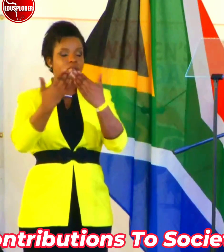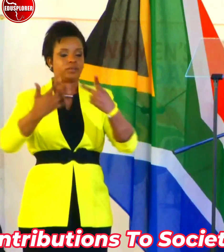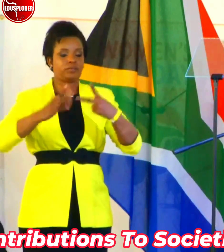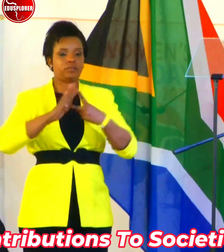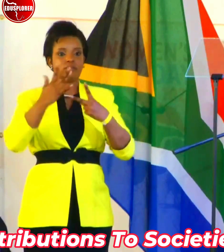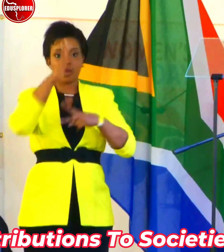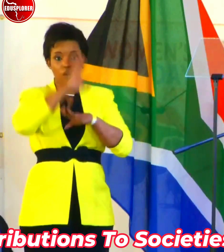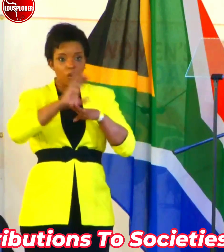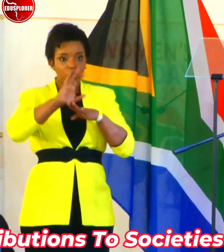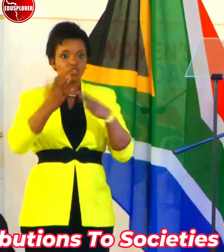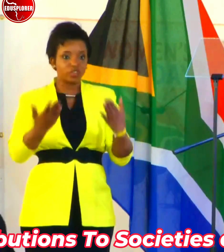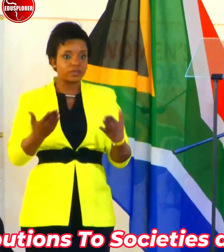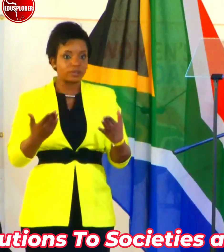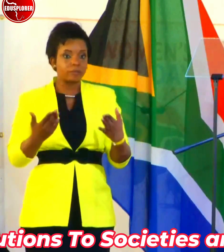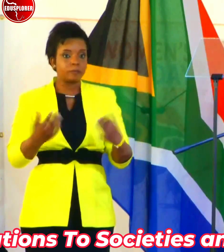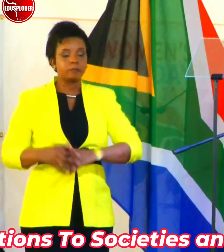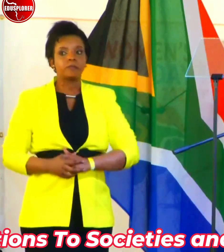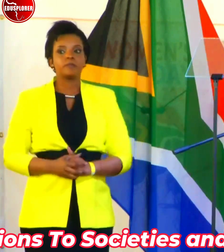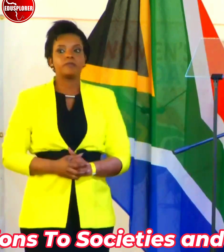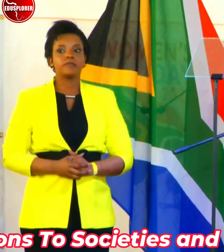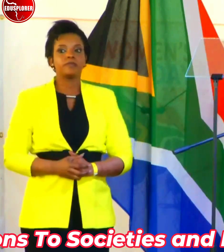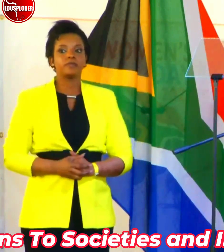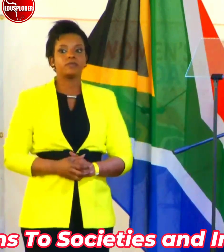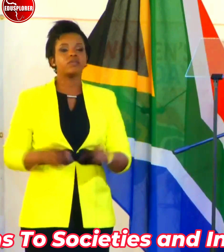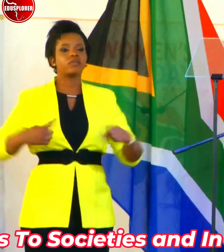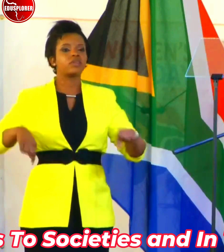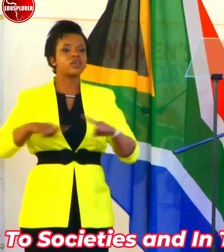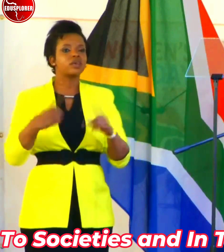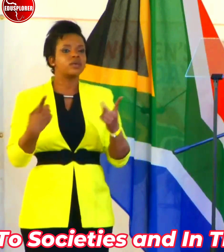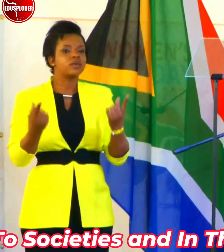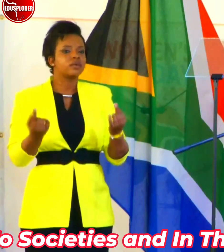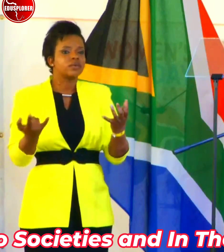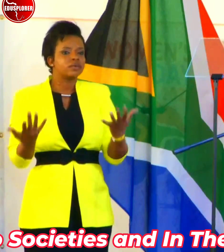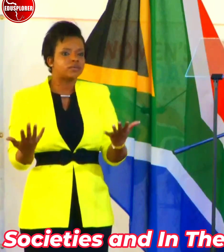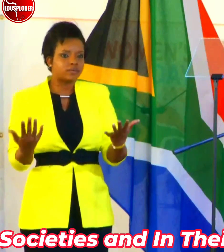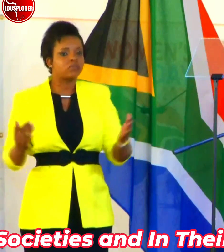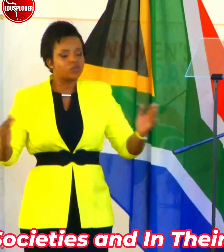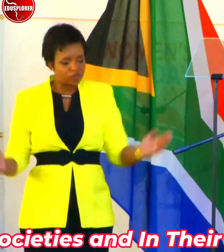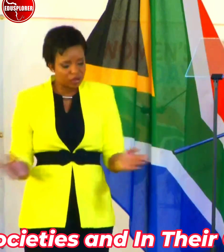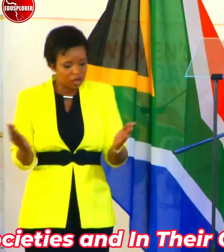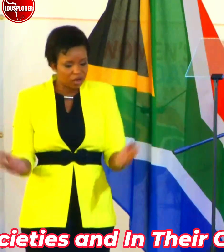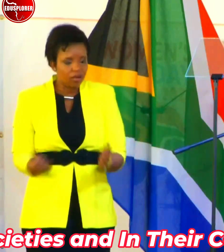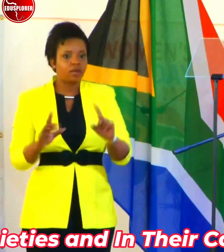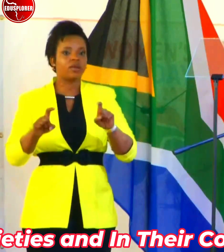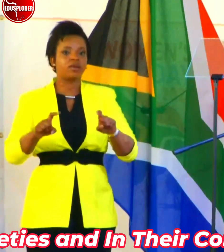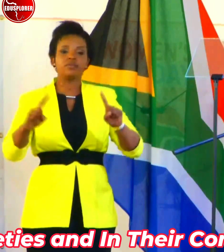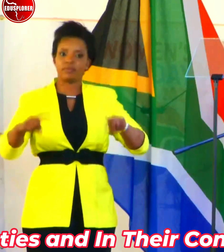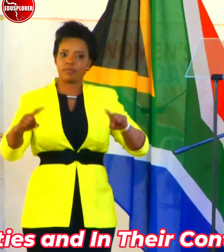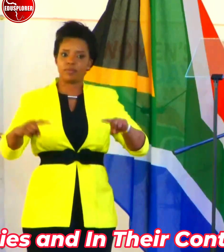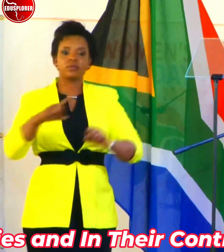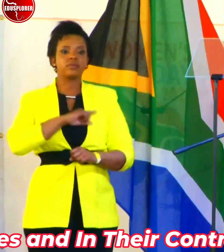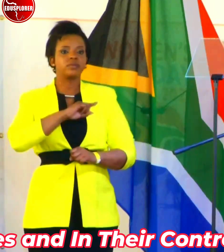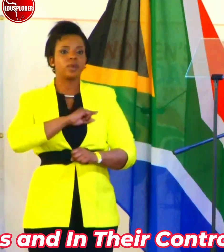colleges and in our universities. And we should encourage this and make sure that